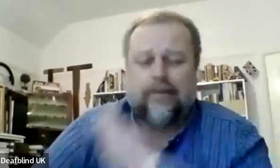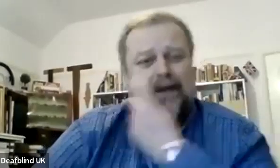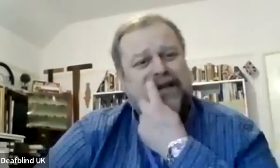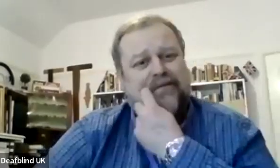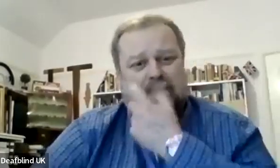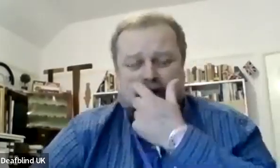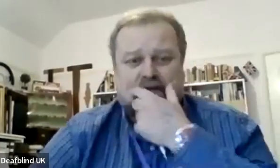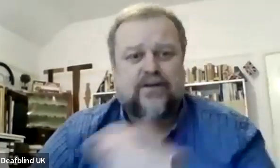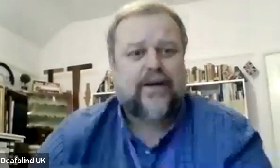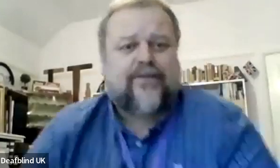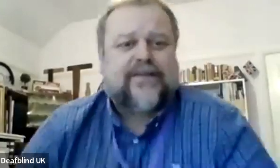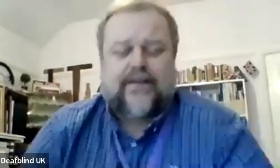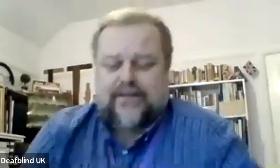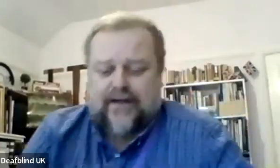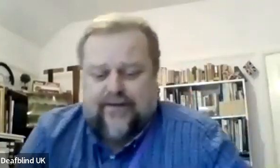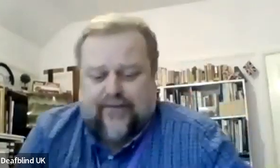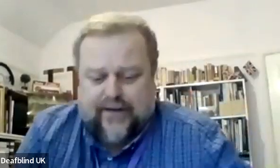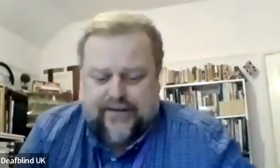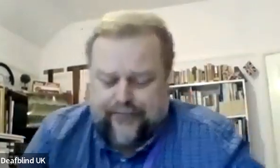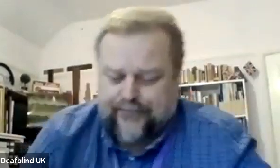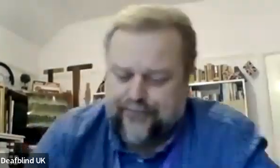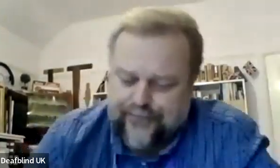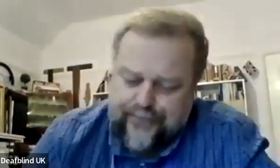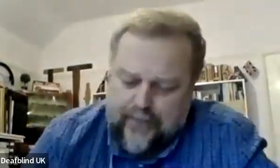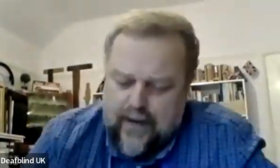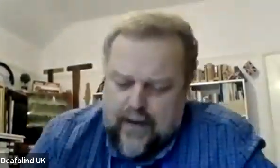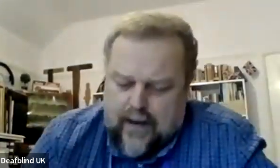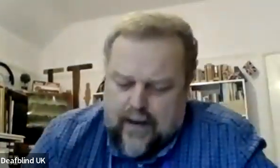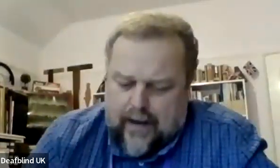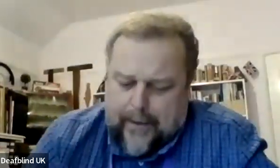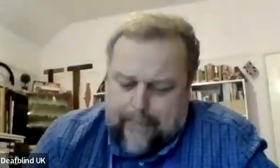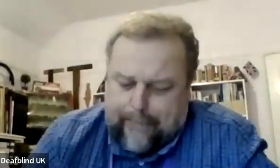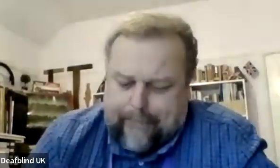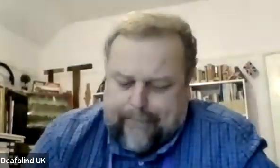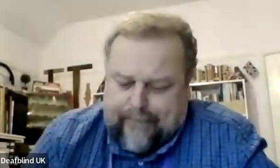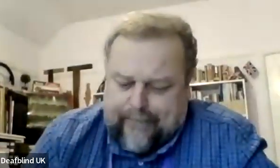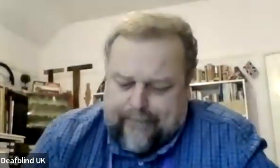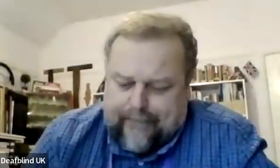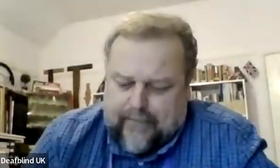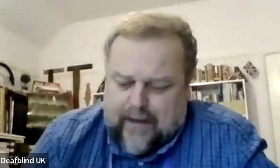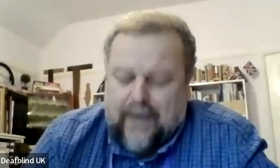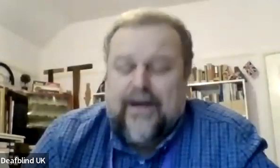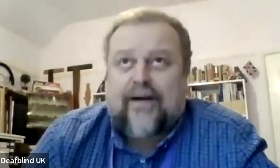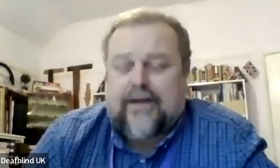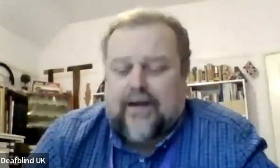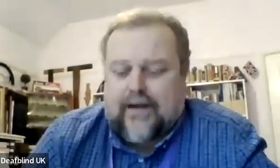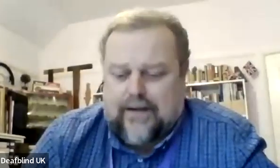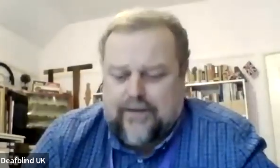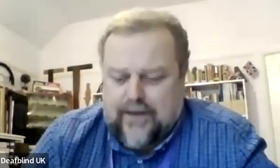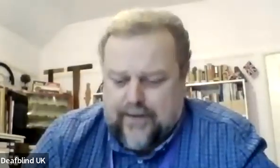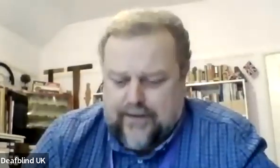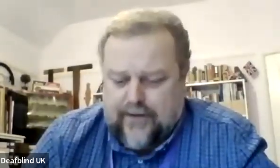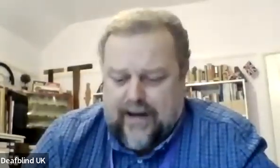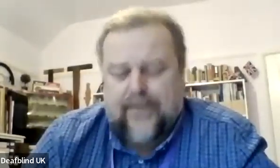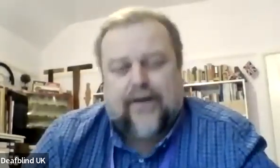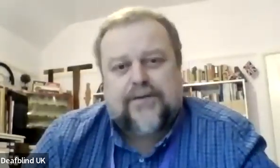Okay, I mean, let's talk about the physical side first. I mean, I would hope